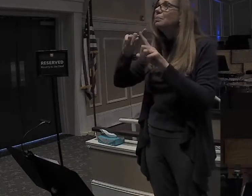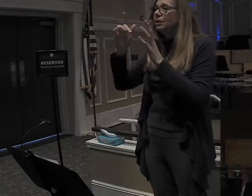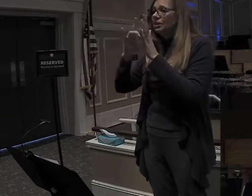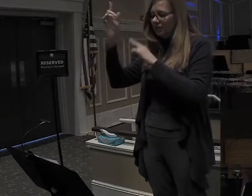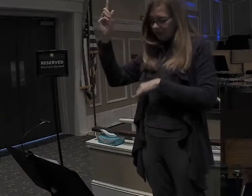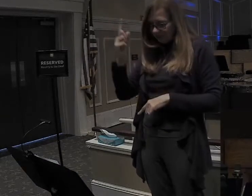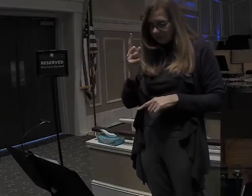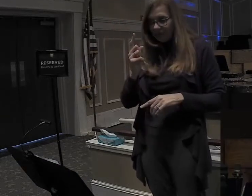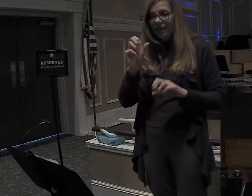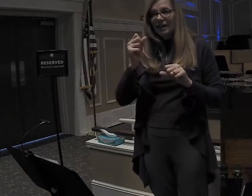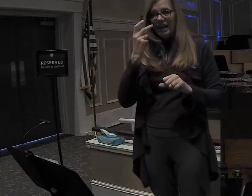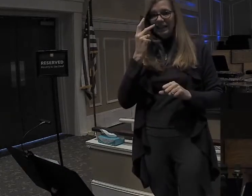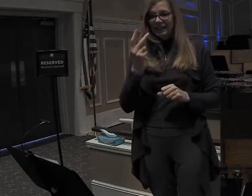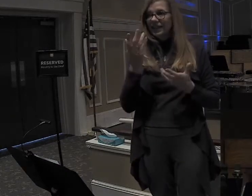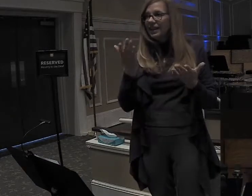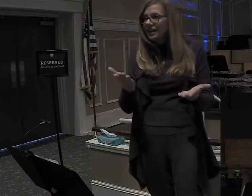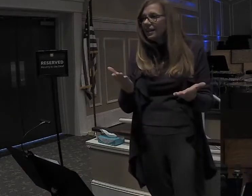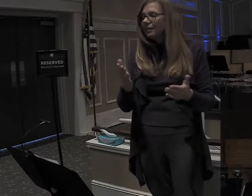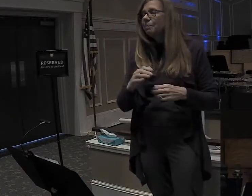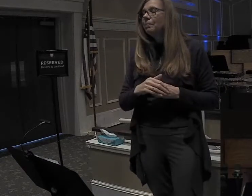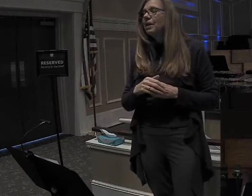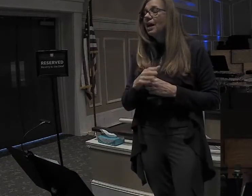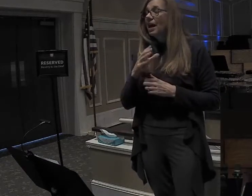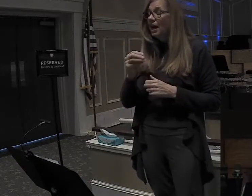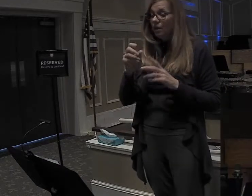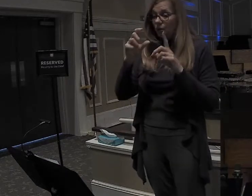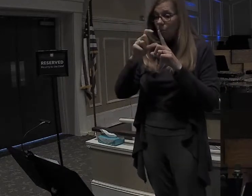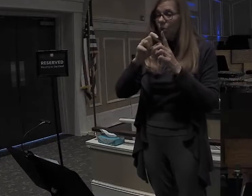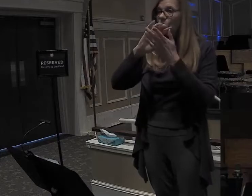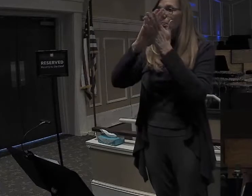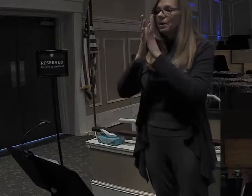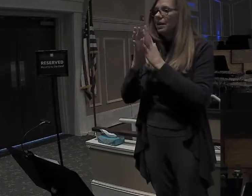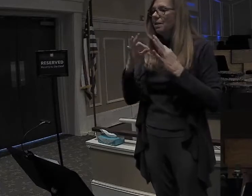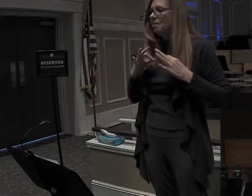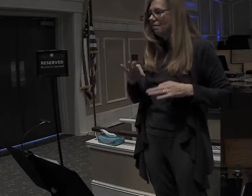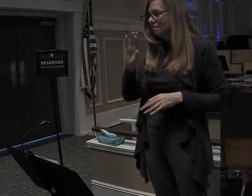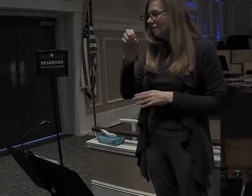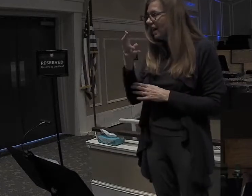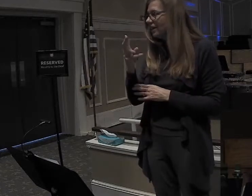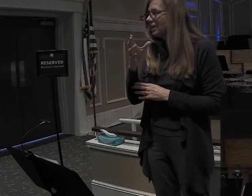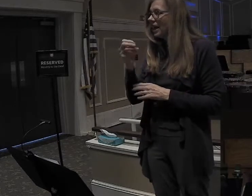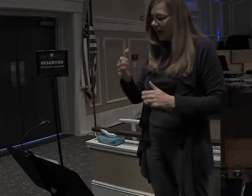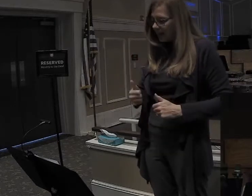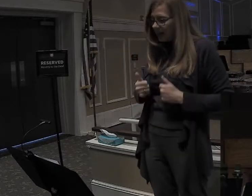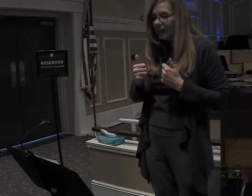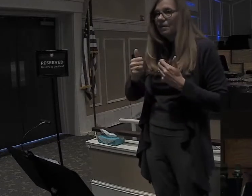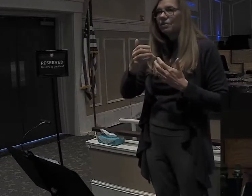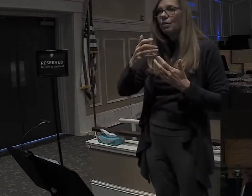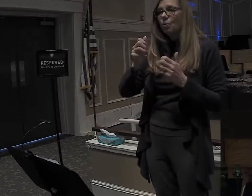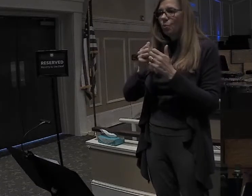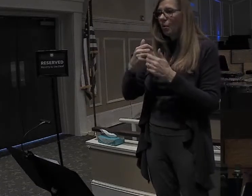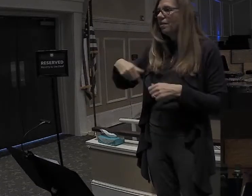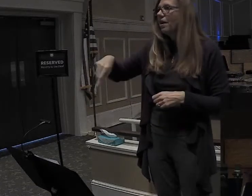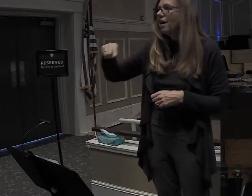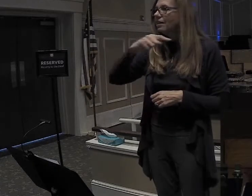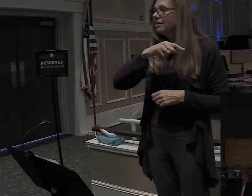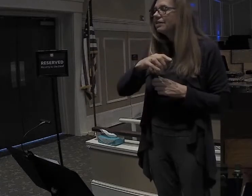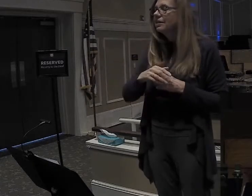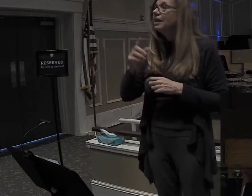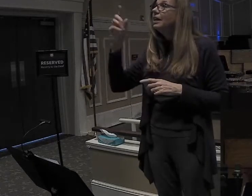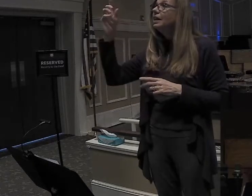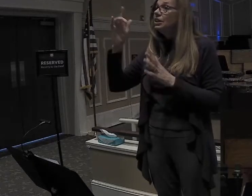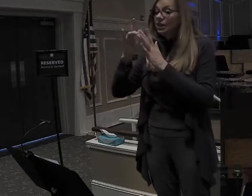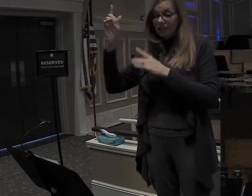creation. And as it says in John, the word became flesh and dwelt among us. He came to his